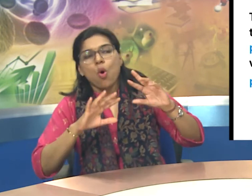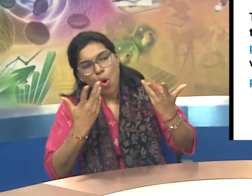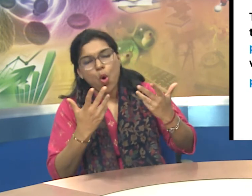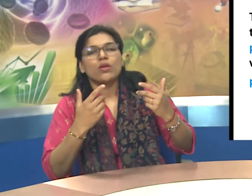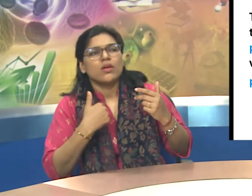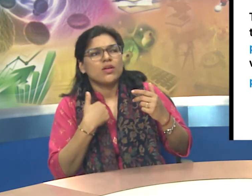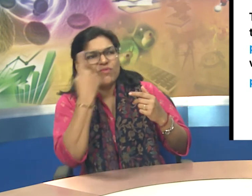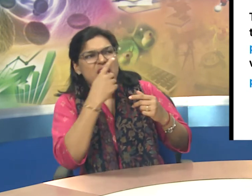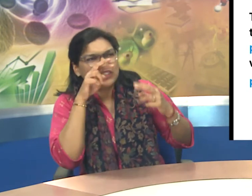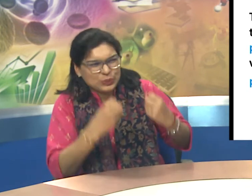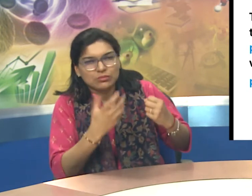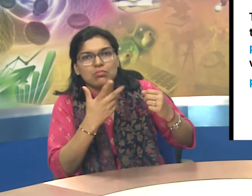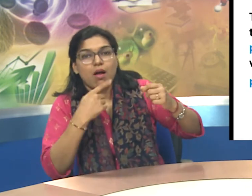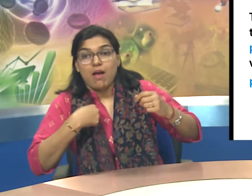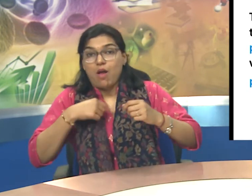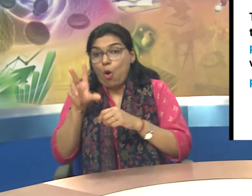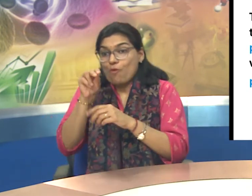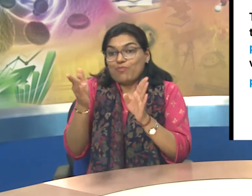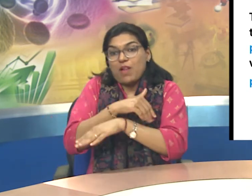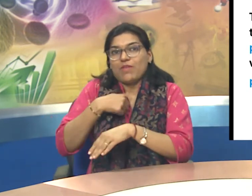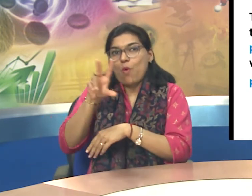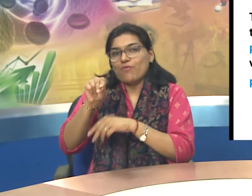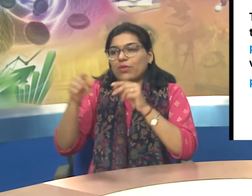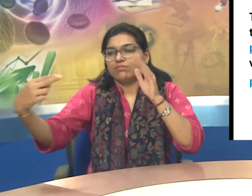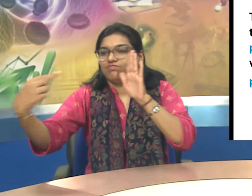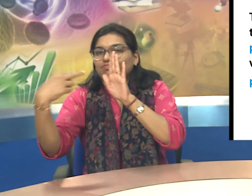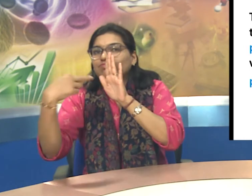and the person in the studio